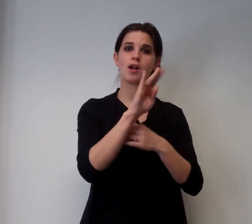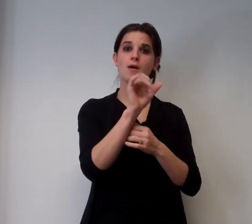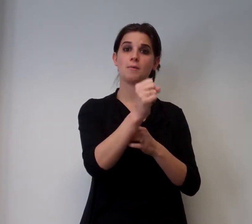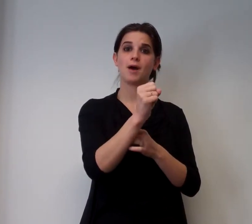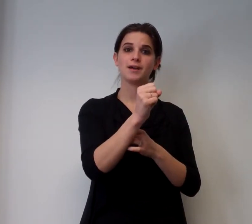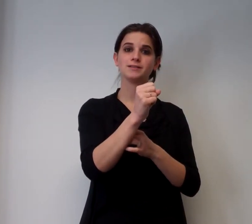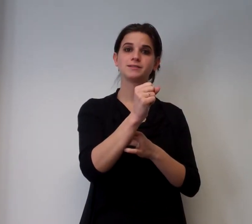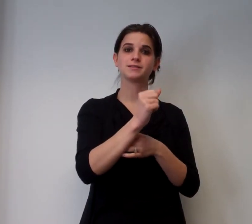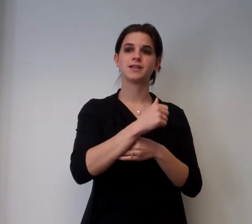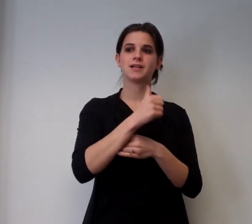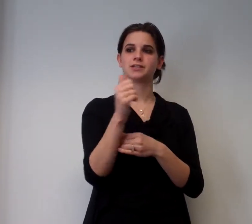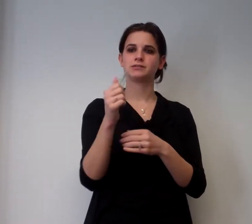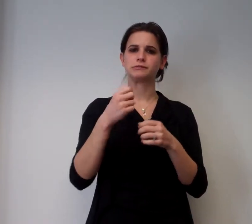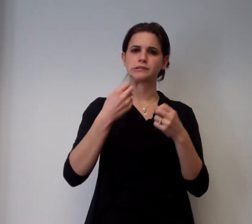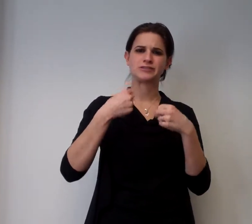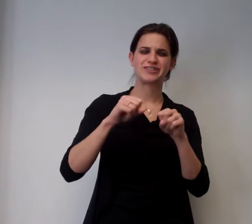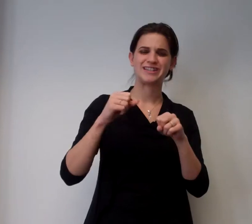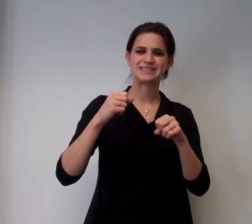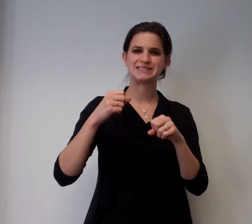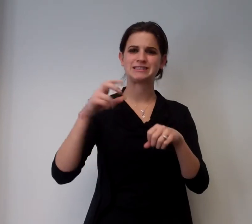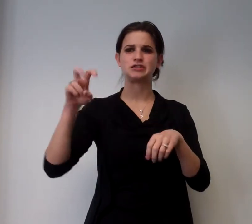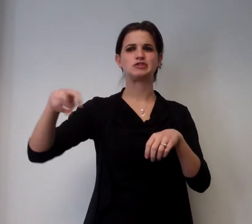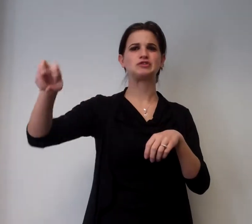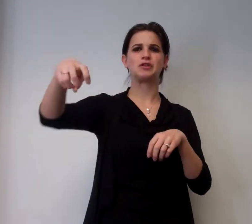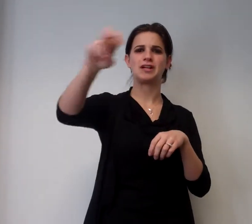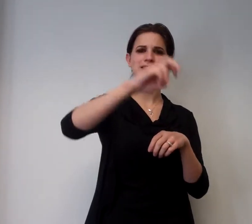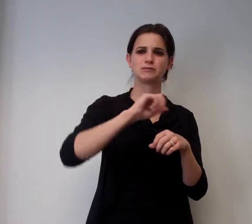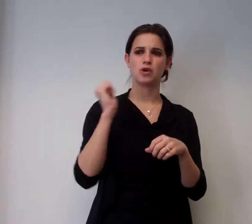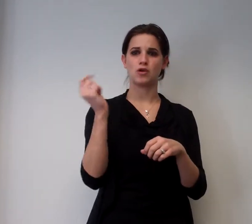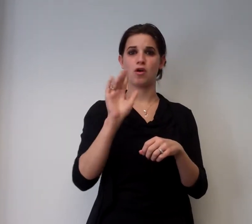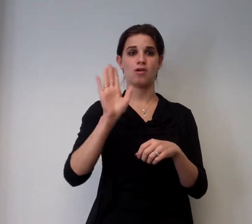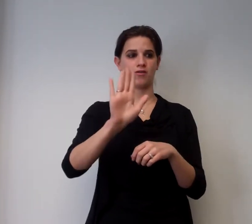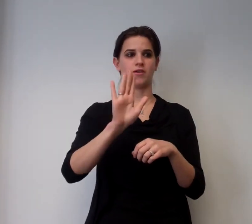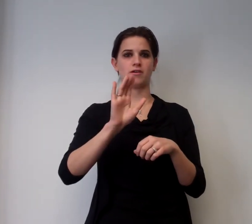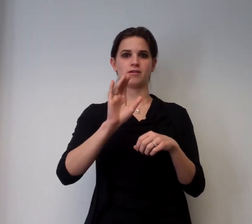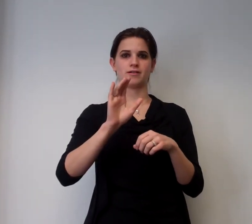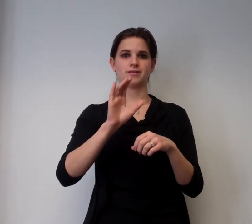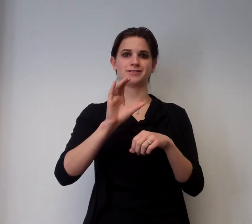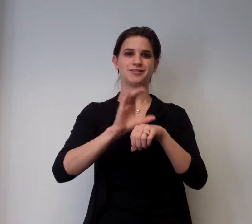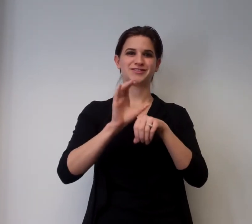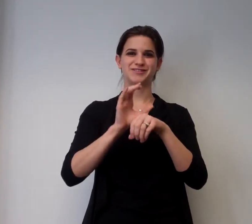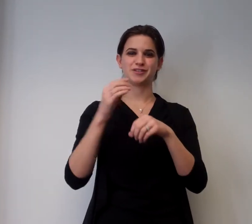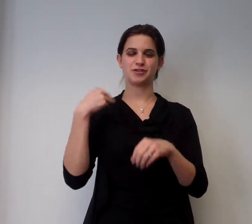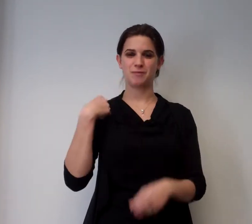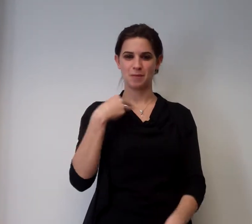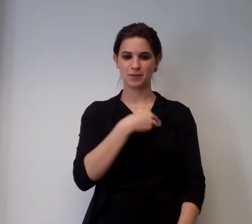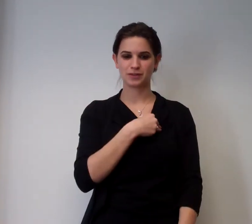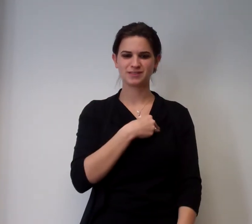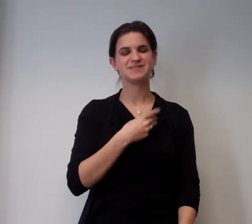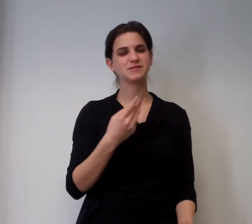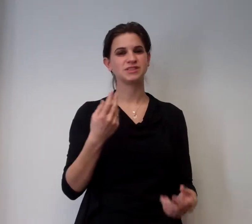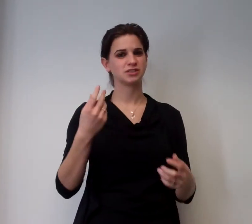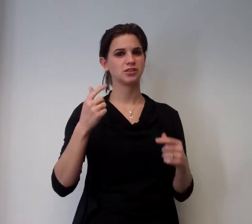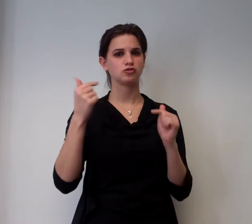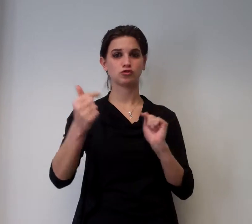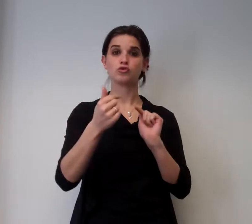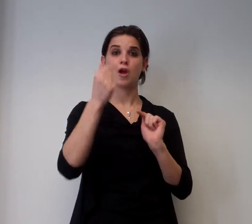tried to get them to work and so forth. But it was a real hardship for the black community because they, for the most part, had not been able to afford their